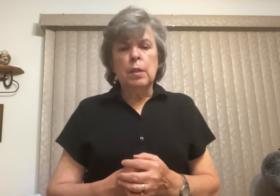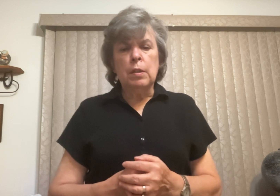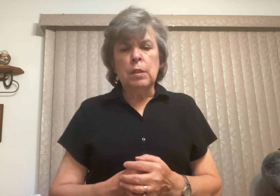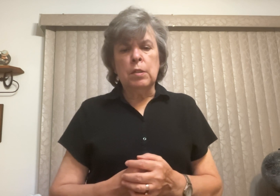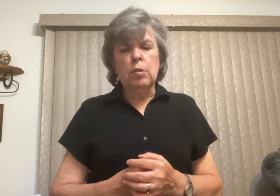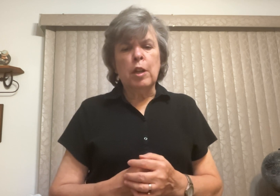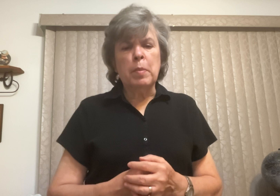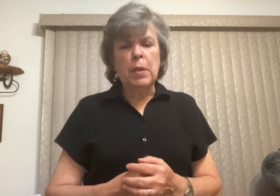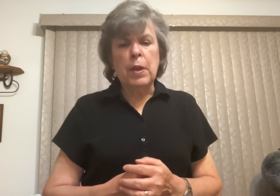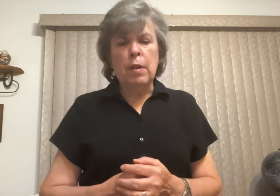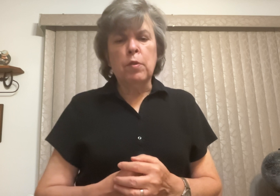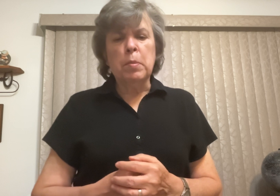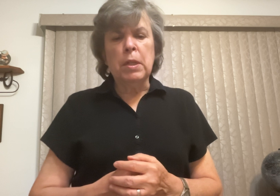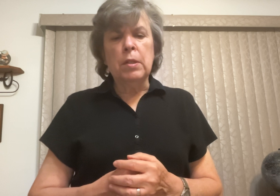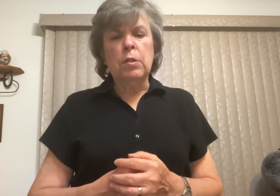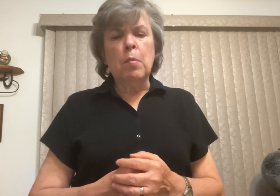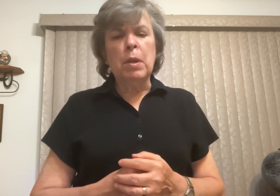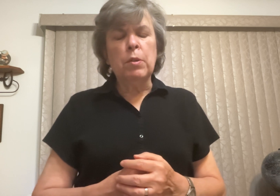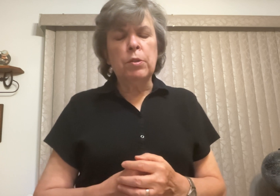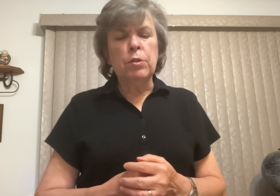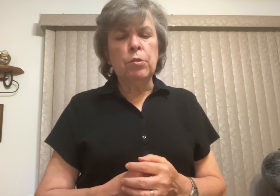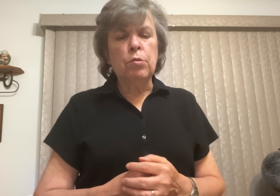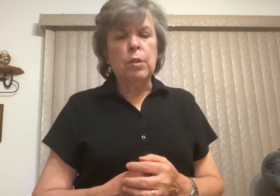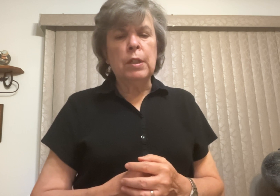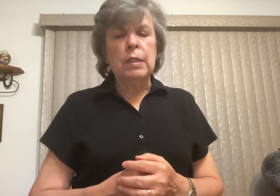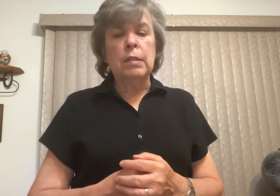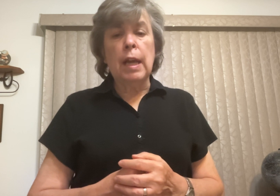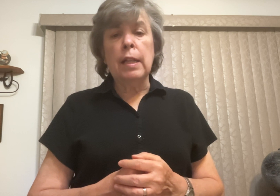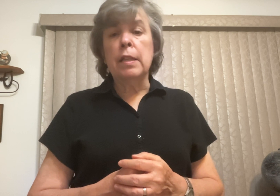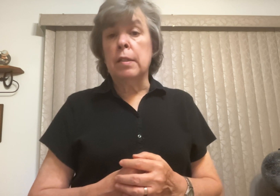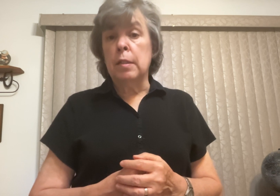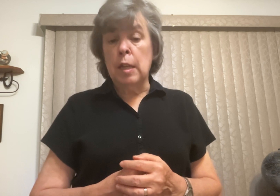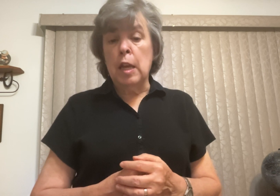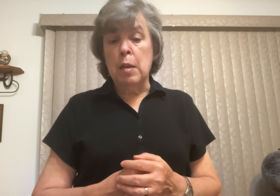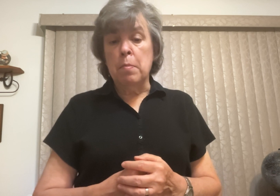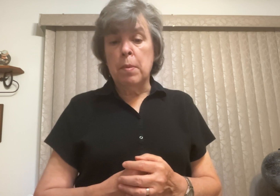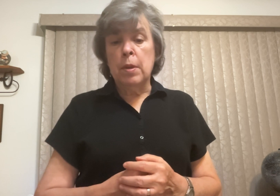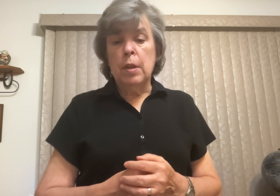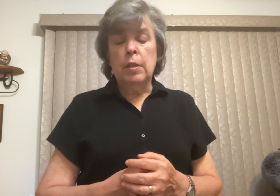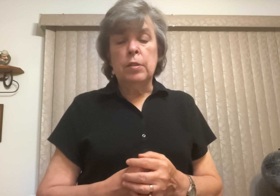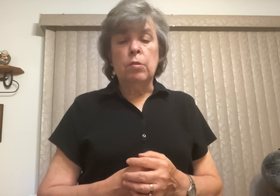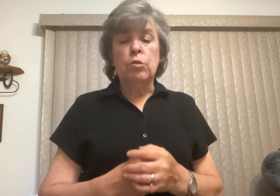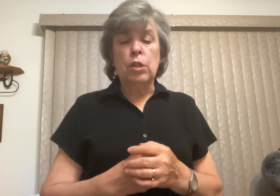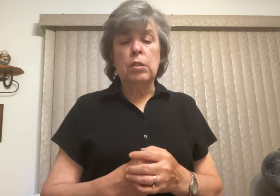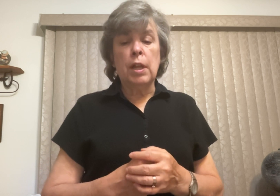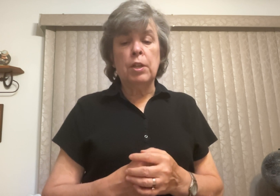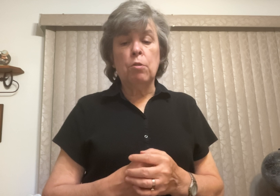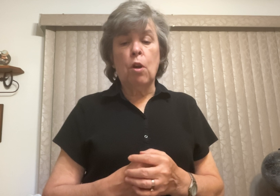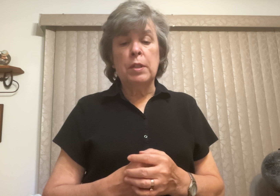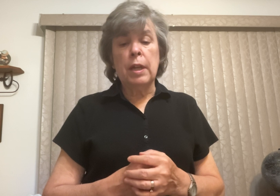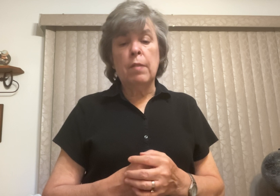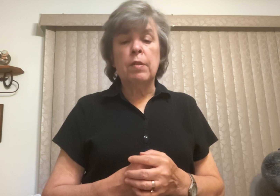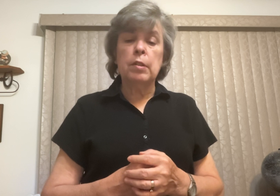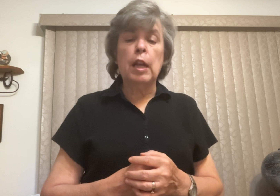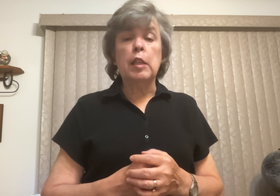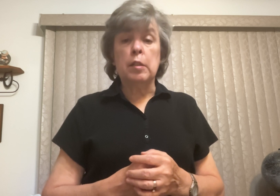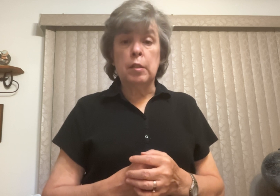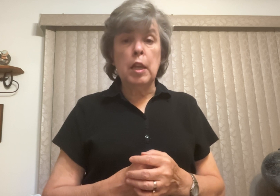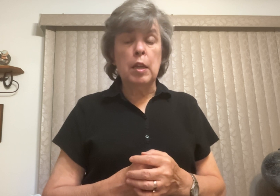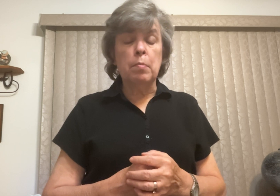let's talk about that for a minute. So I'm going to do exactly the same. So just like you always have, exactly the same